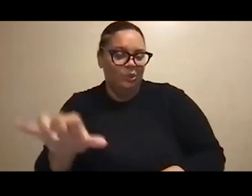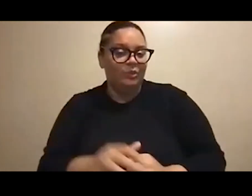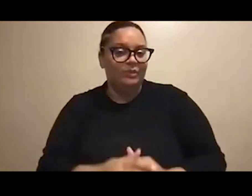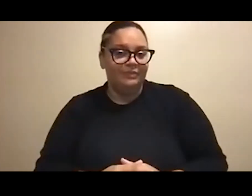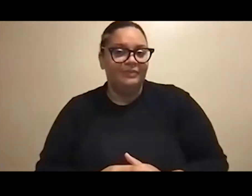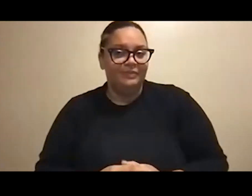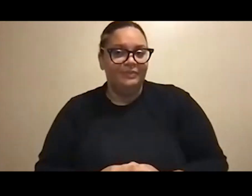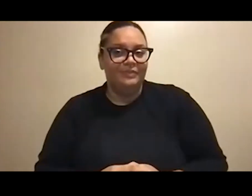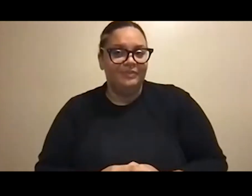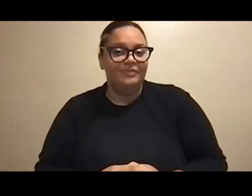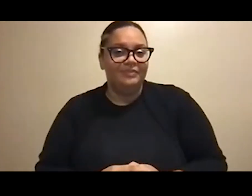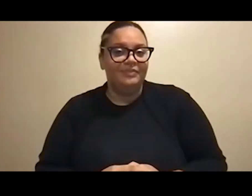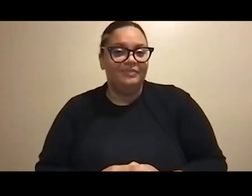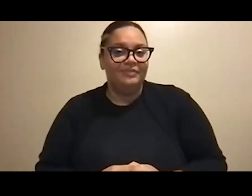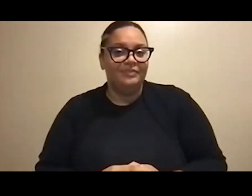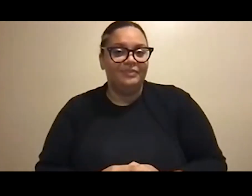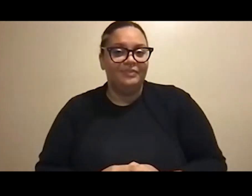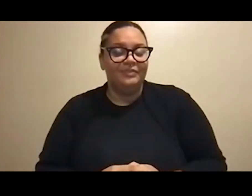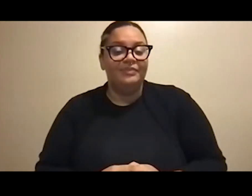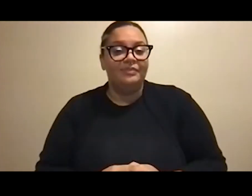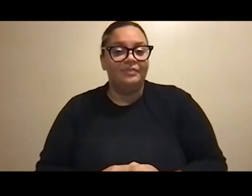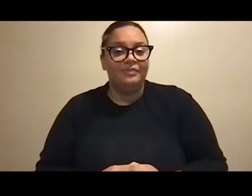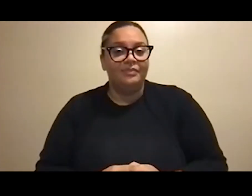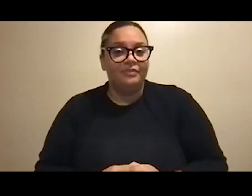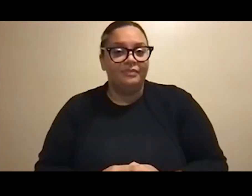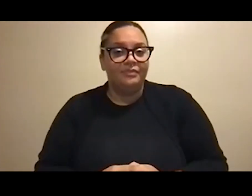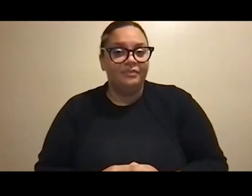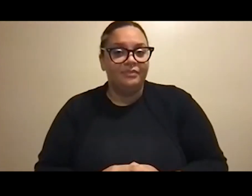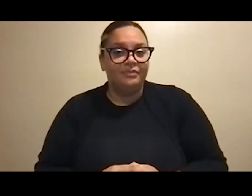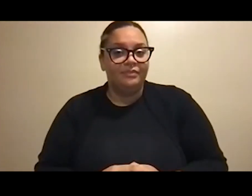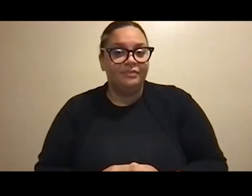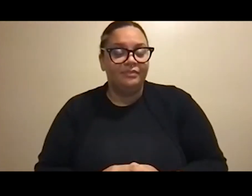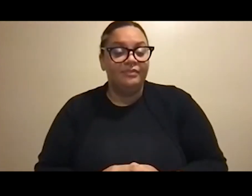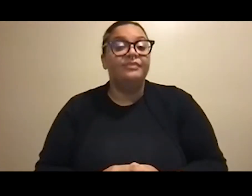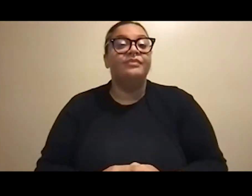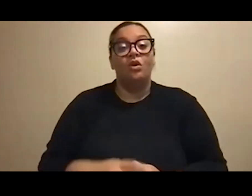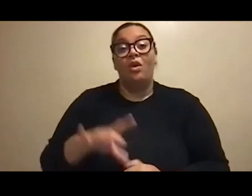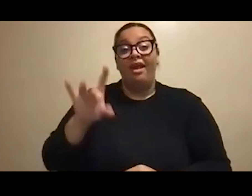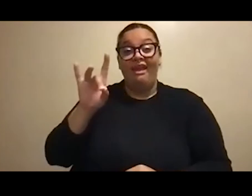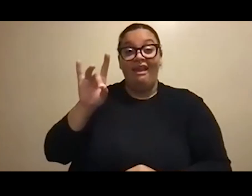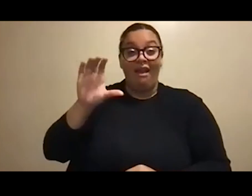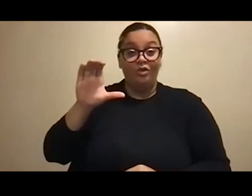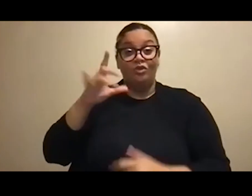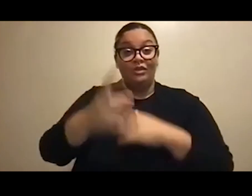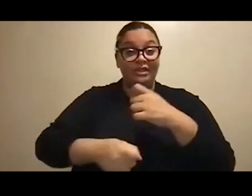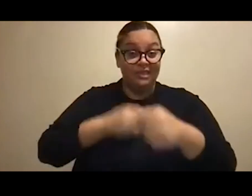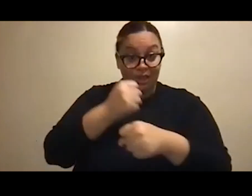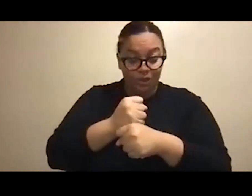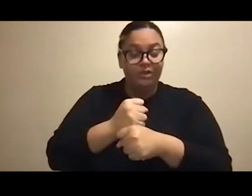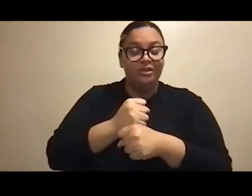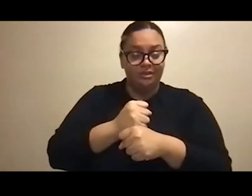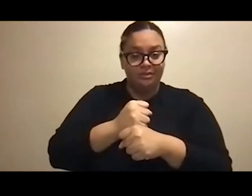recapping here very briefly. What you've got in the last 800 years, if you're a little breathless, I can